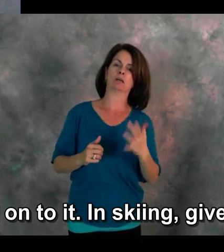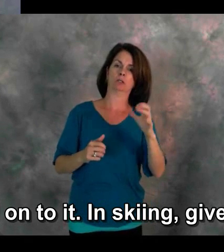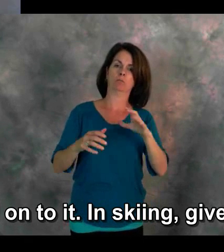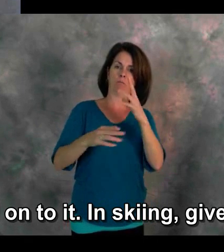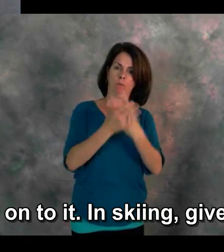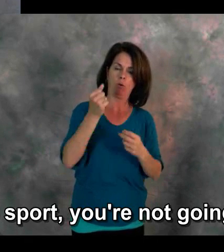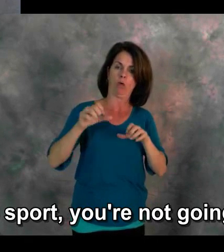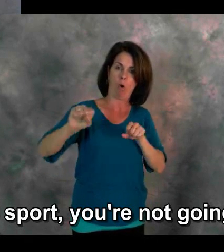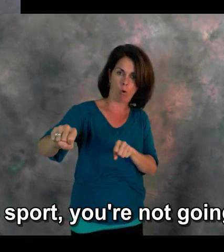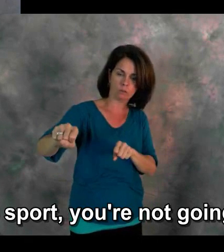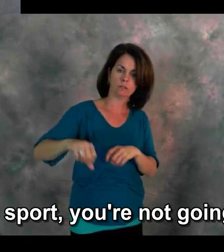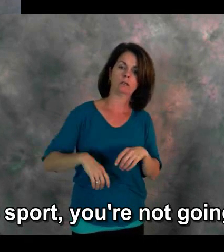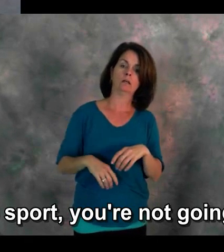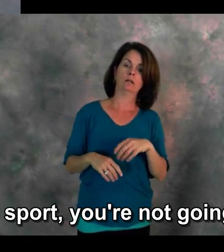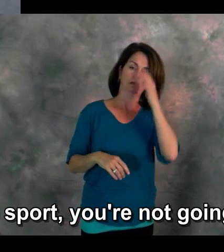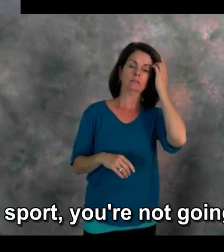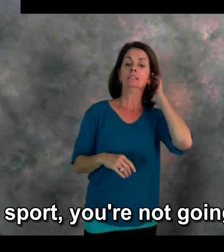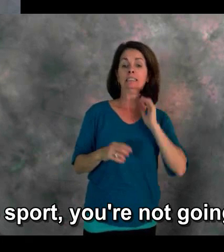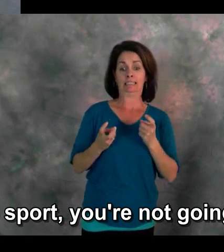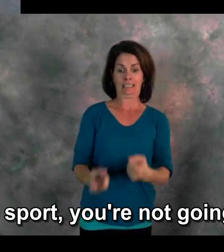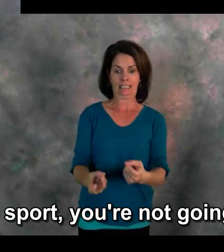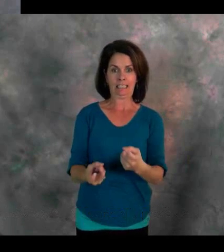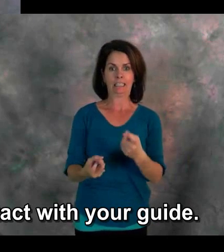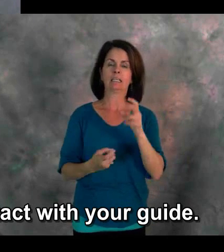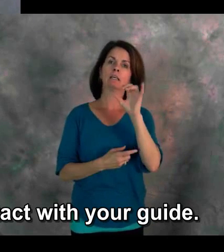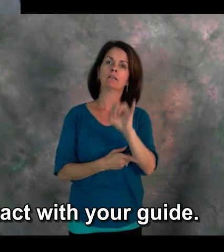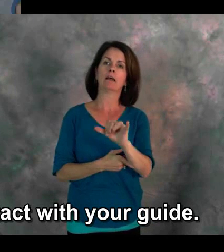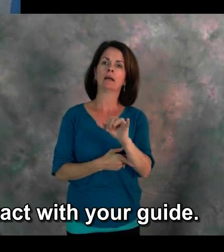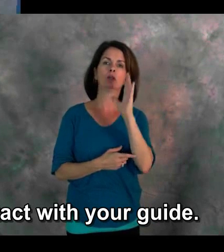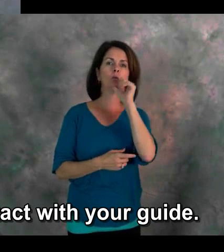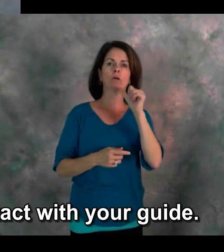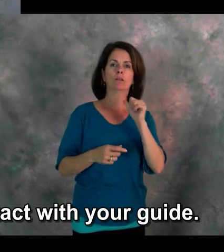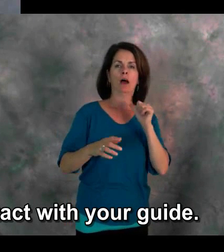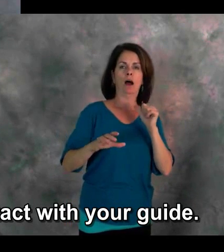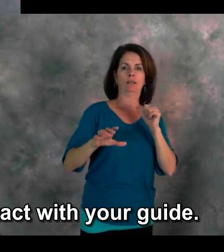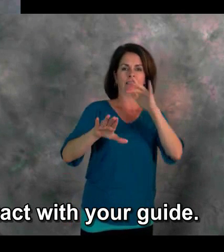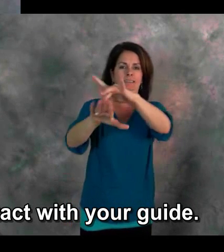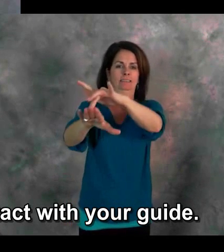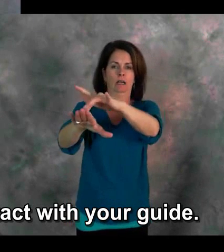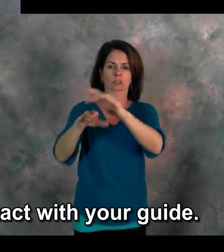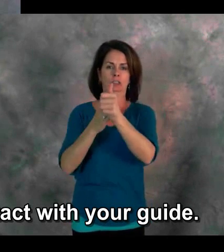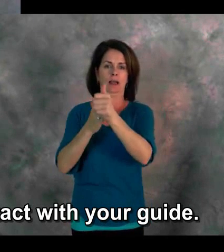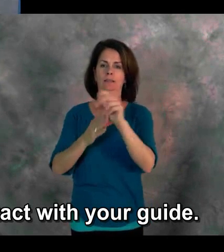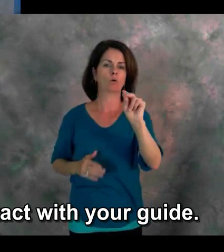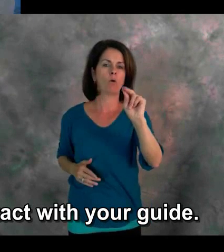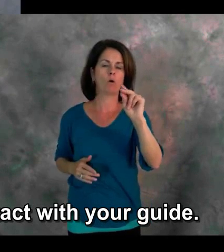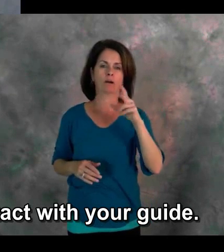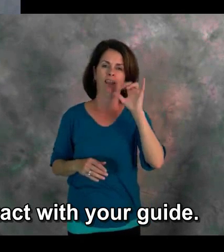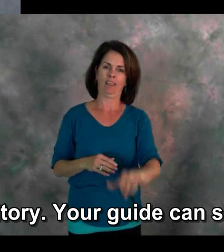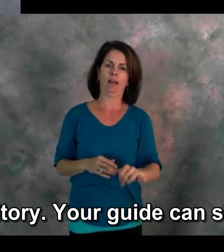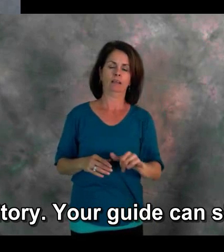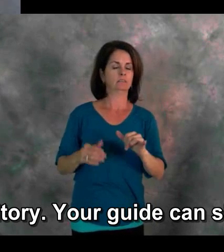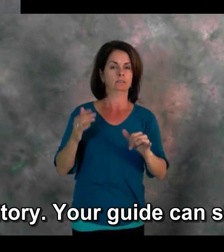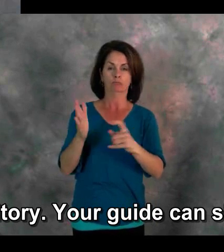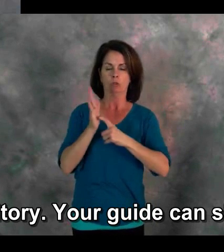skiing, given the speed and the nature of the sport, you're not going to be in physical contact with your guide.